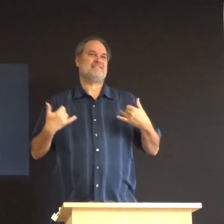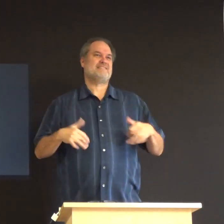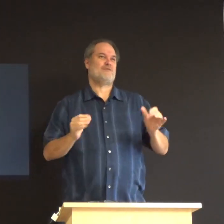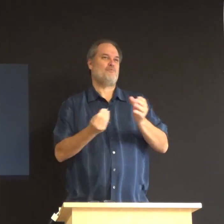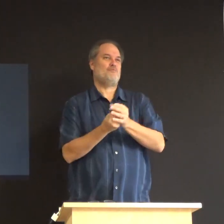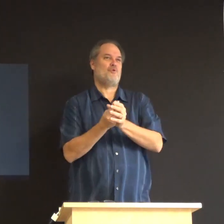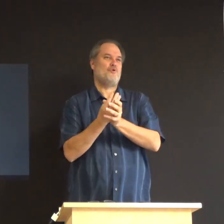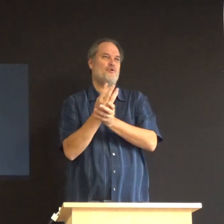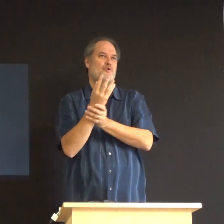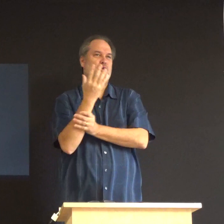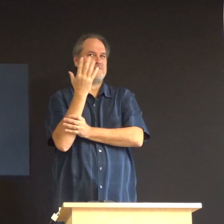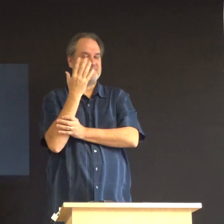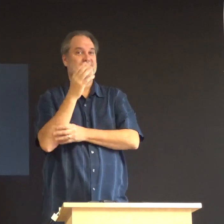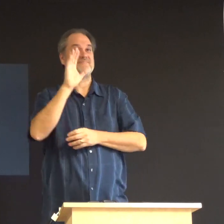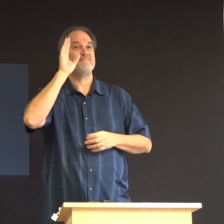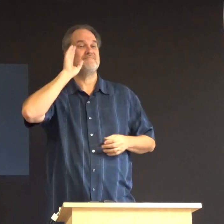Small and still growing.